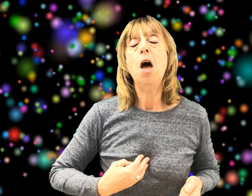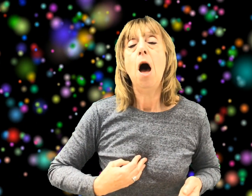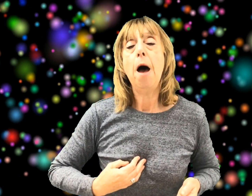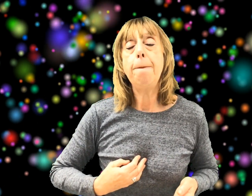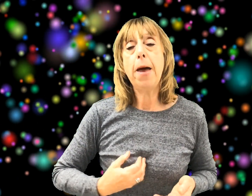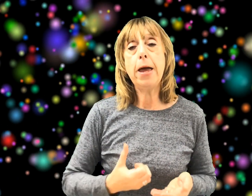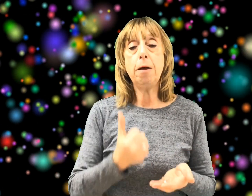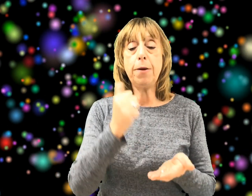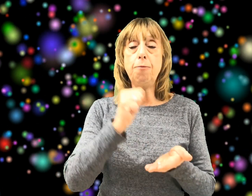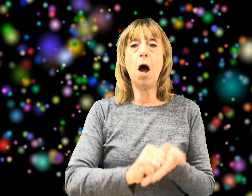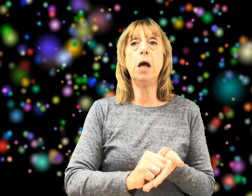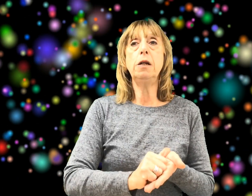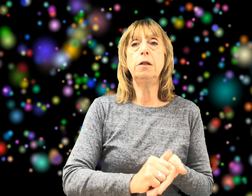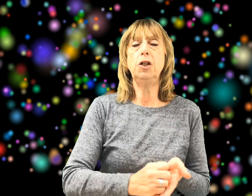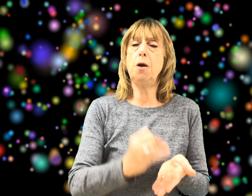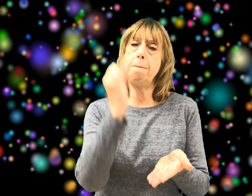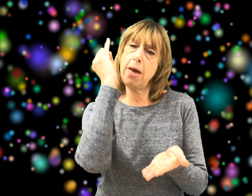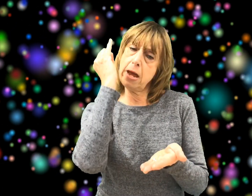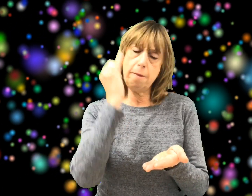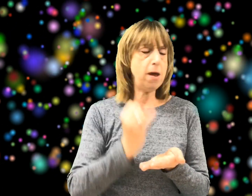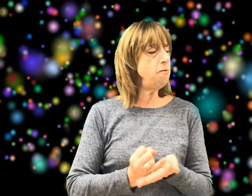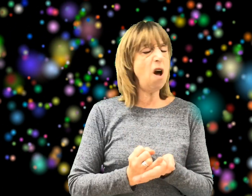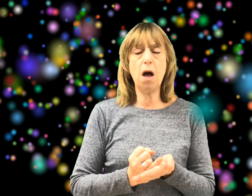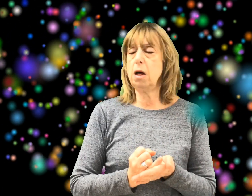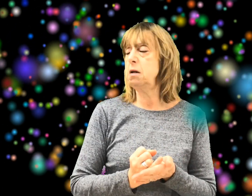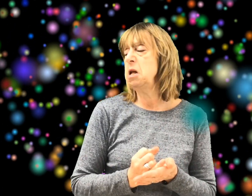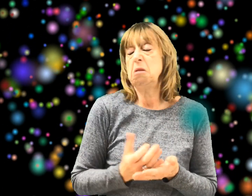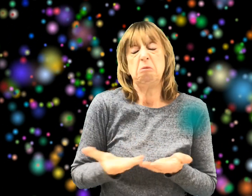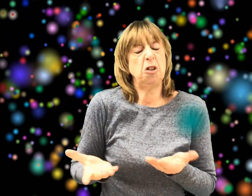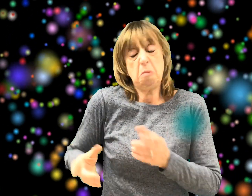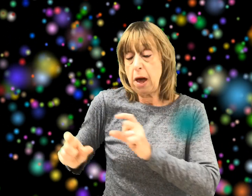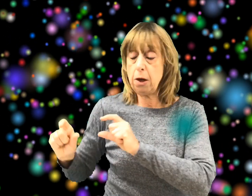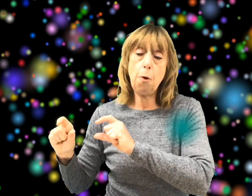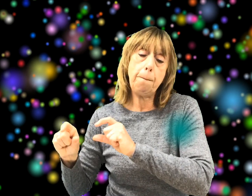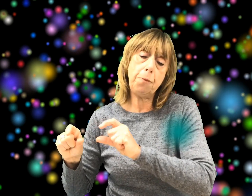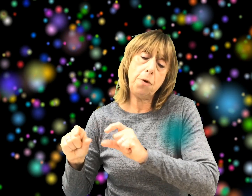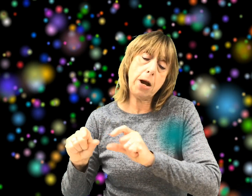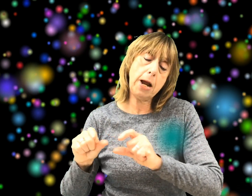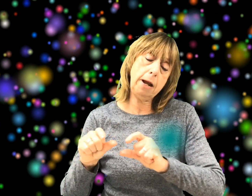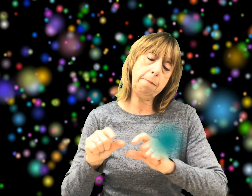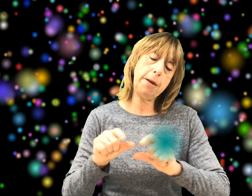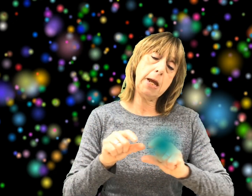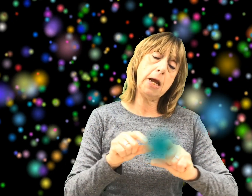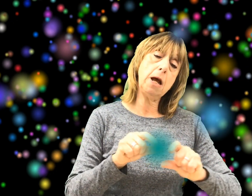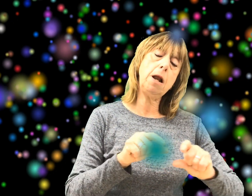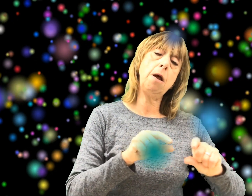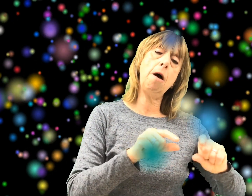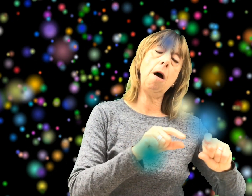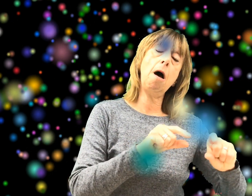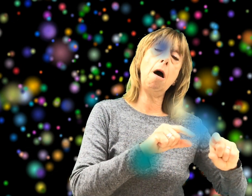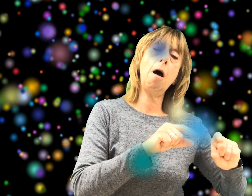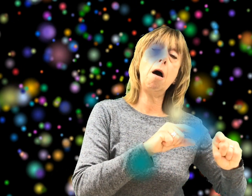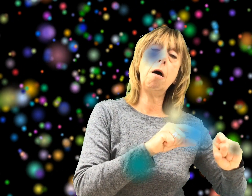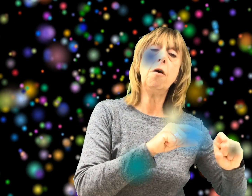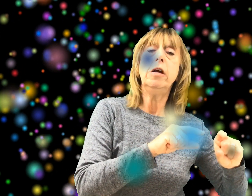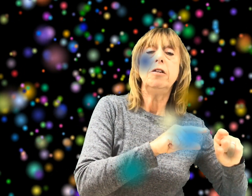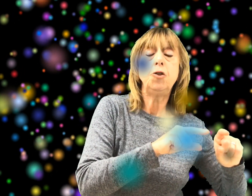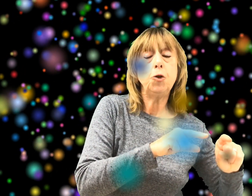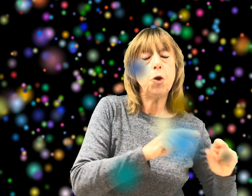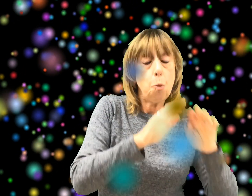You may be right, you may be wrong, but say that you'll bring me along to the